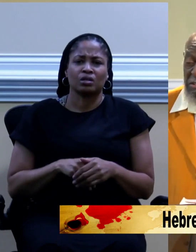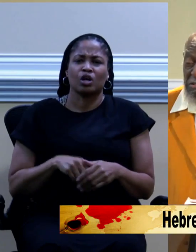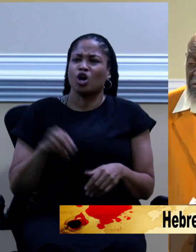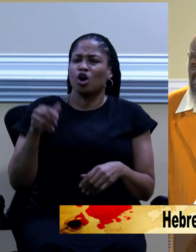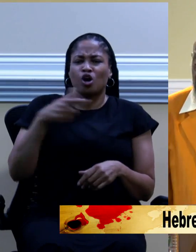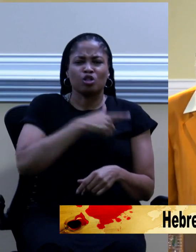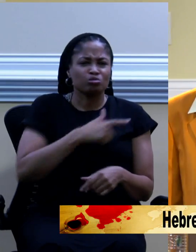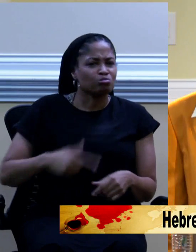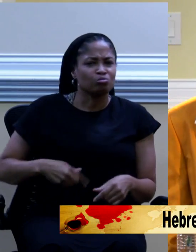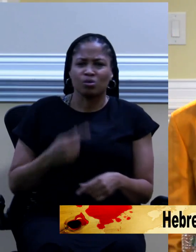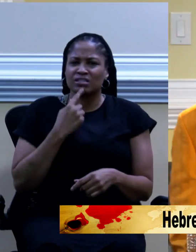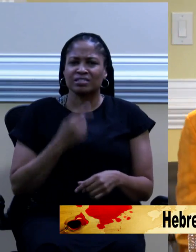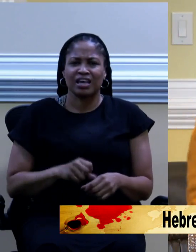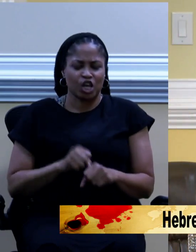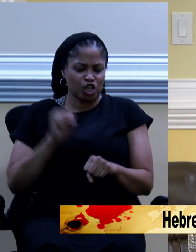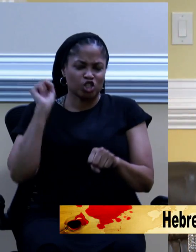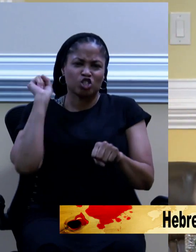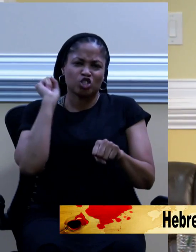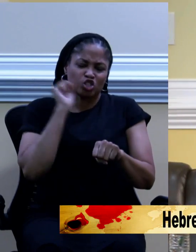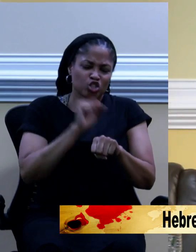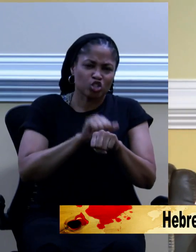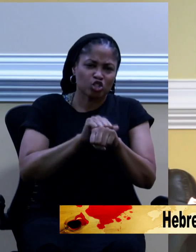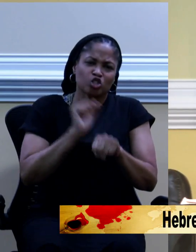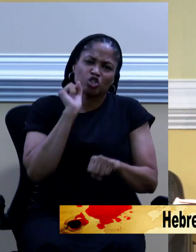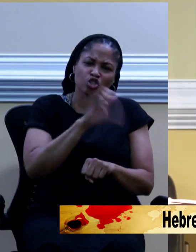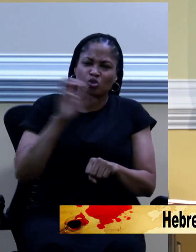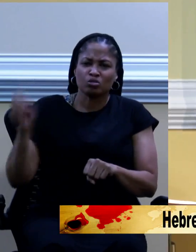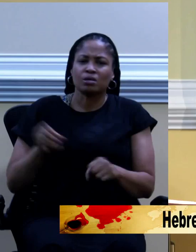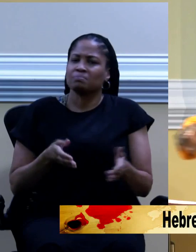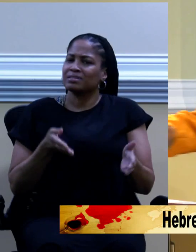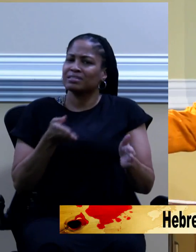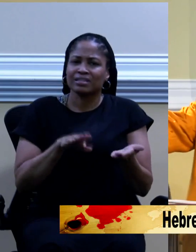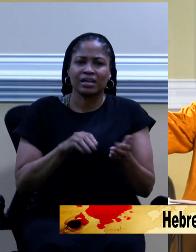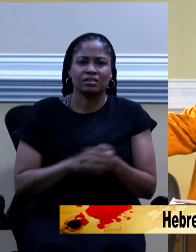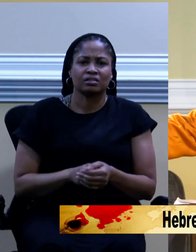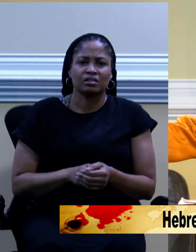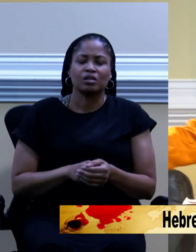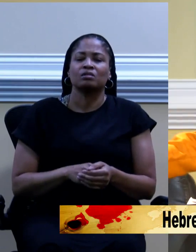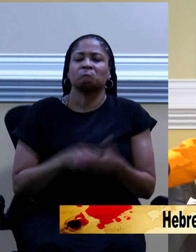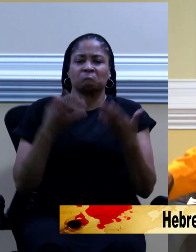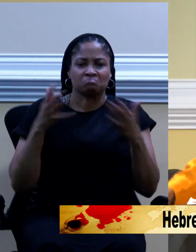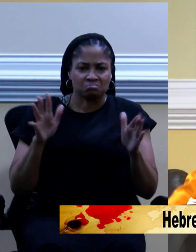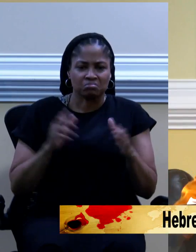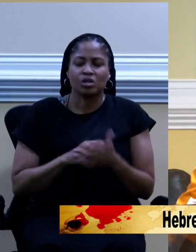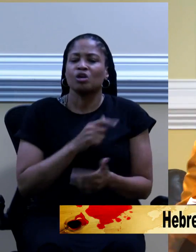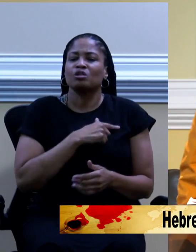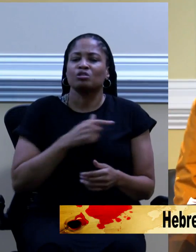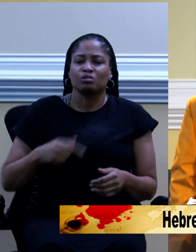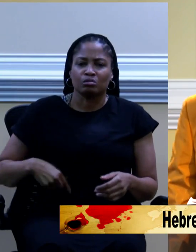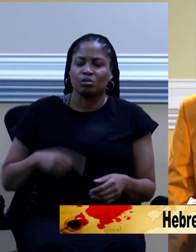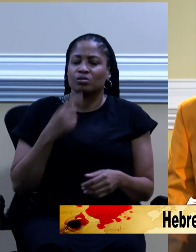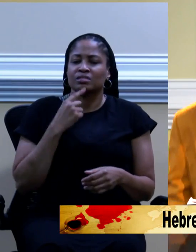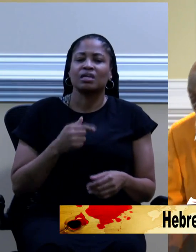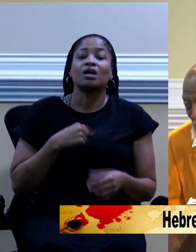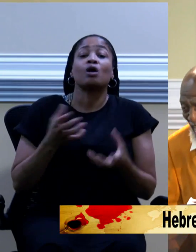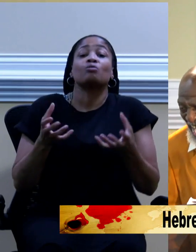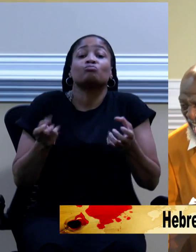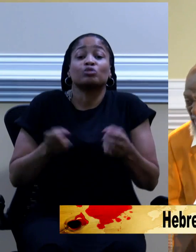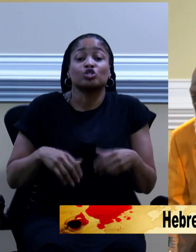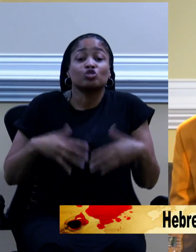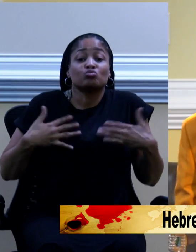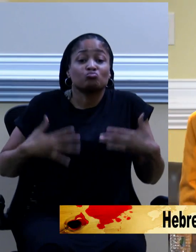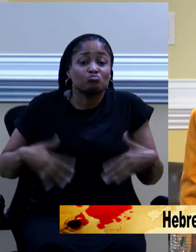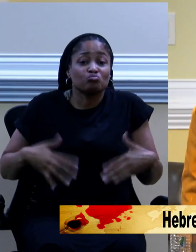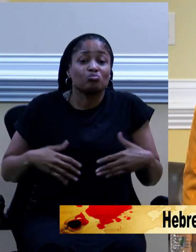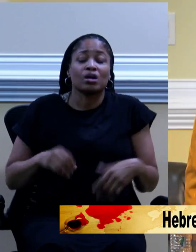death. Once they killed him, then the Lord said, now I want you to wear some fringes with a cord of blue to